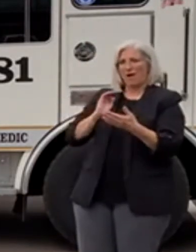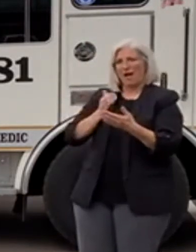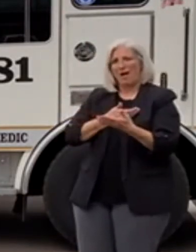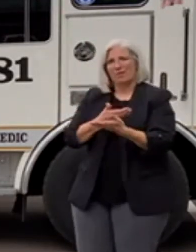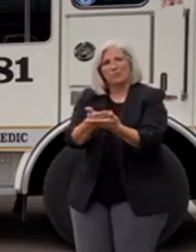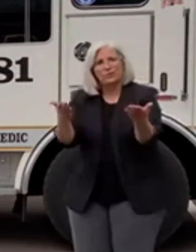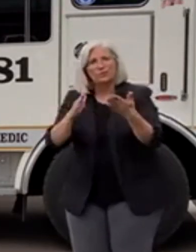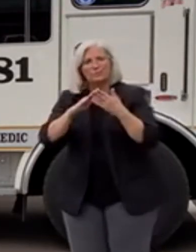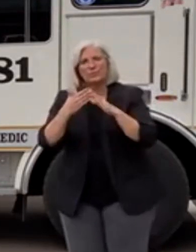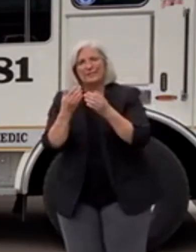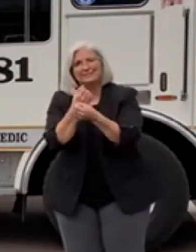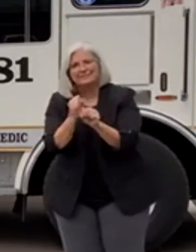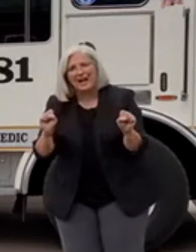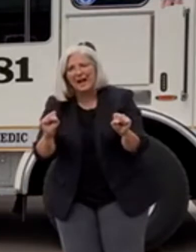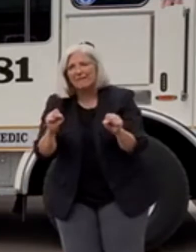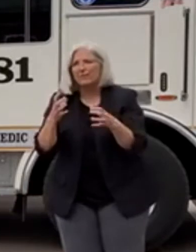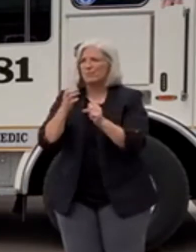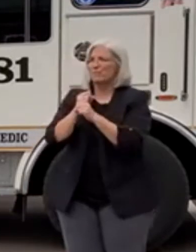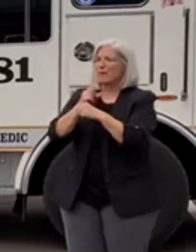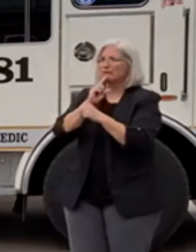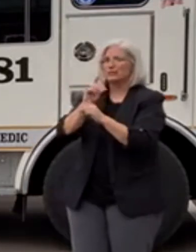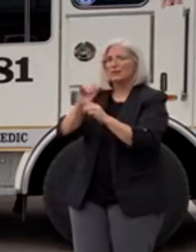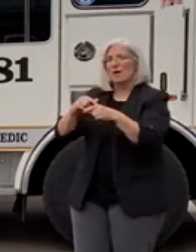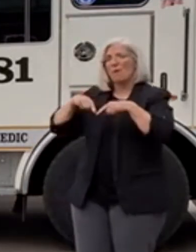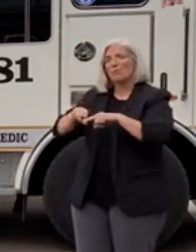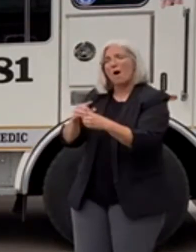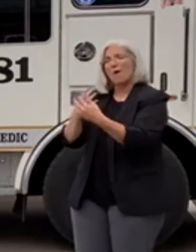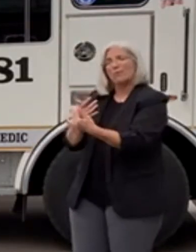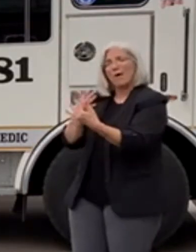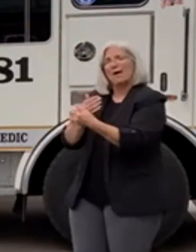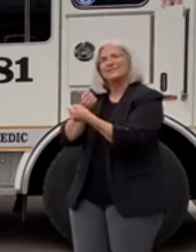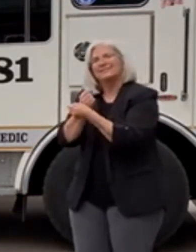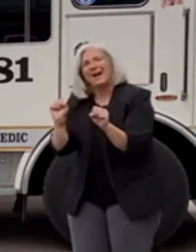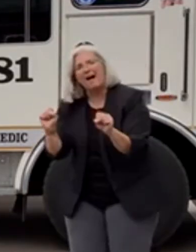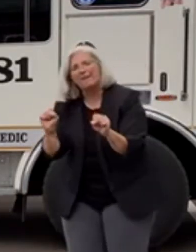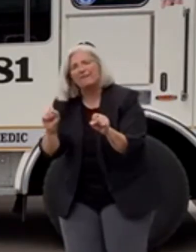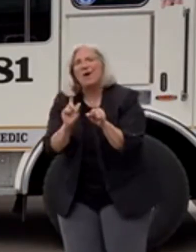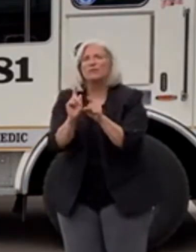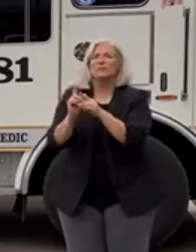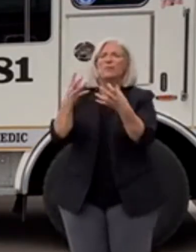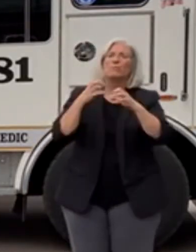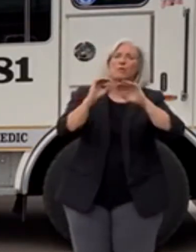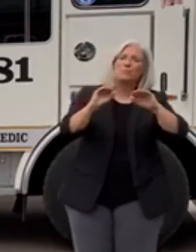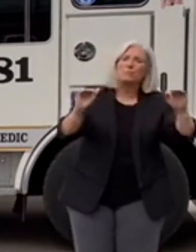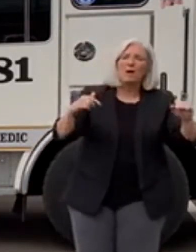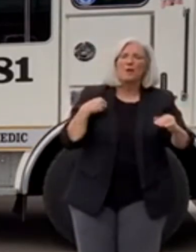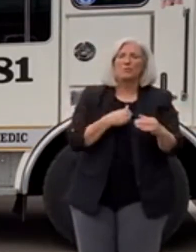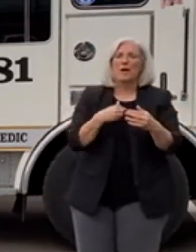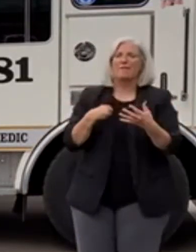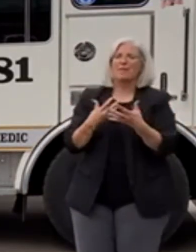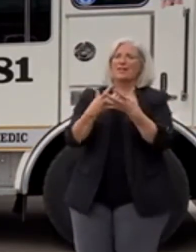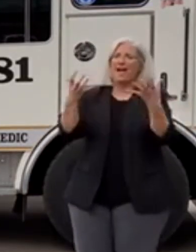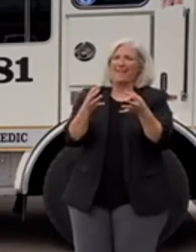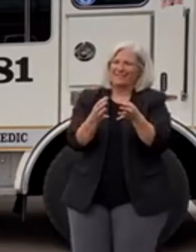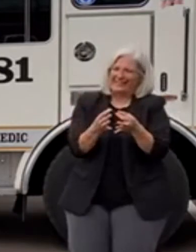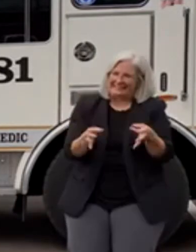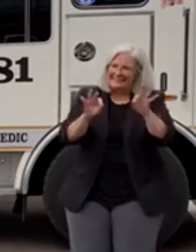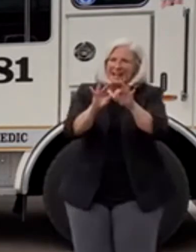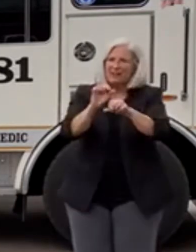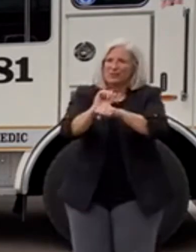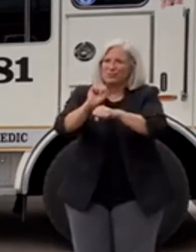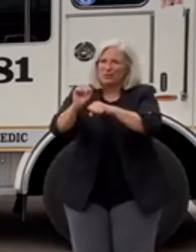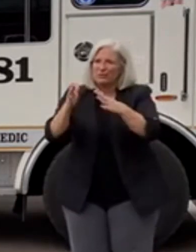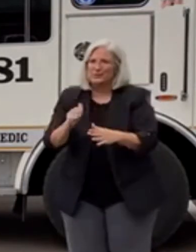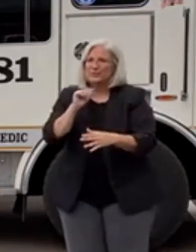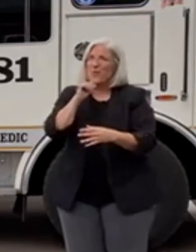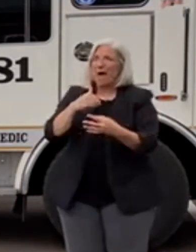doing the safest things we can do for each other. And I also just want to remind you, we have a lot of essential workers that don't have the option of not